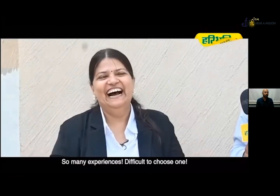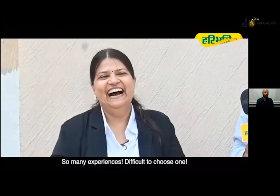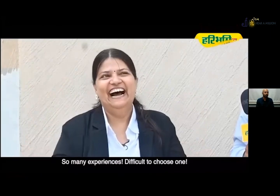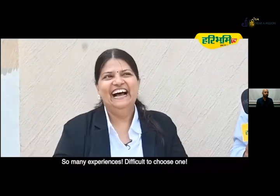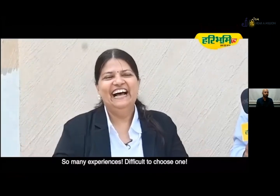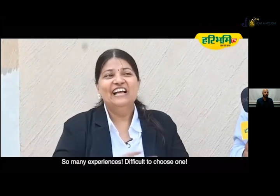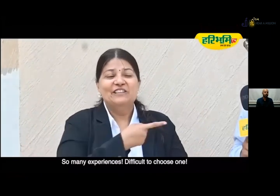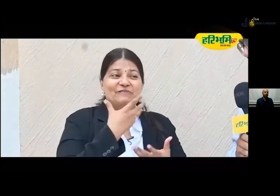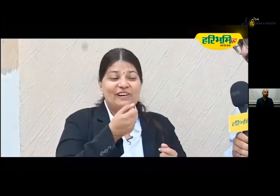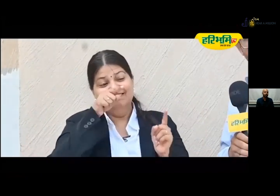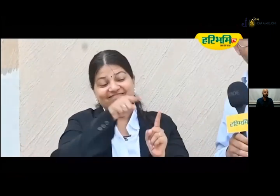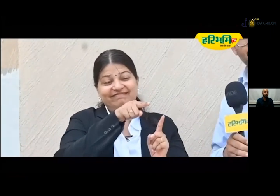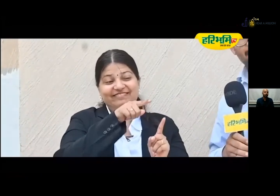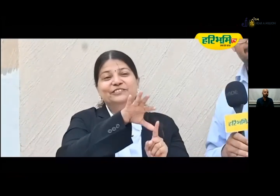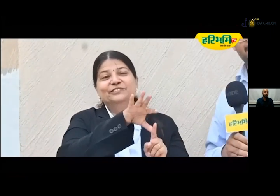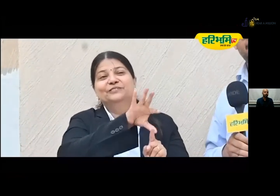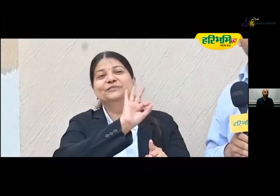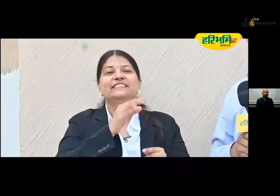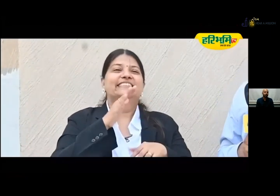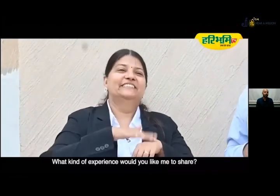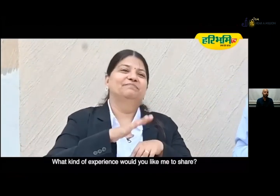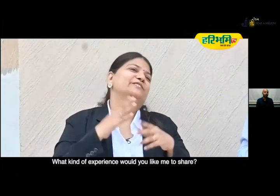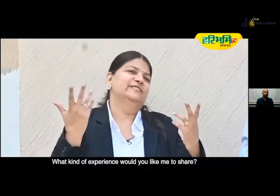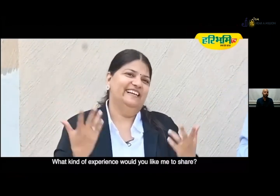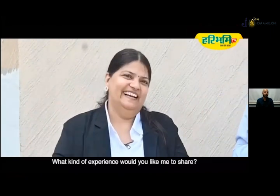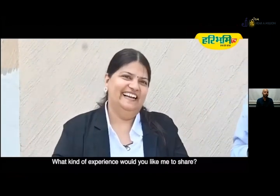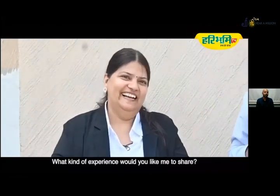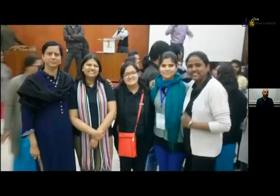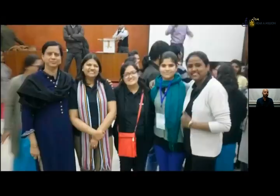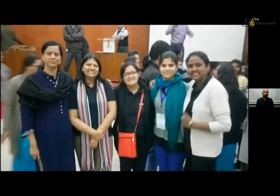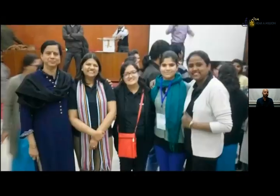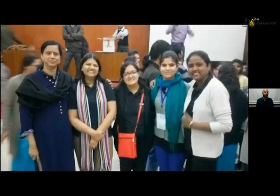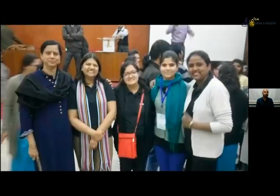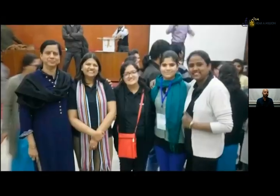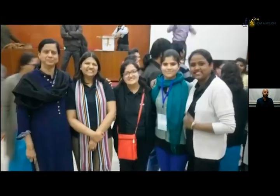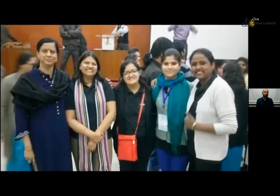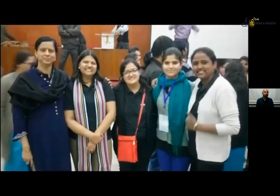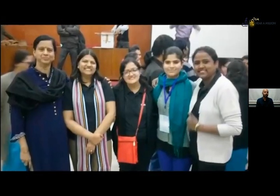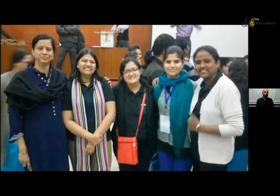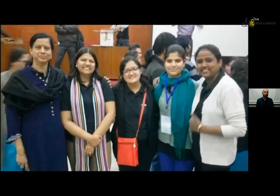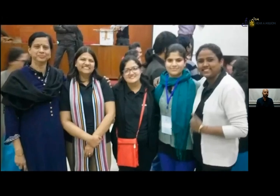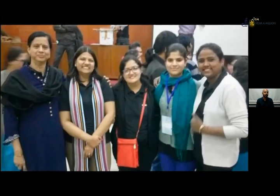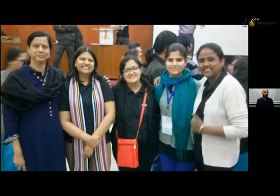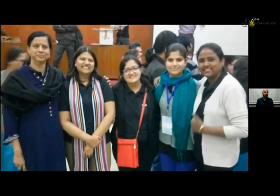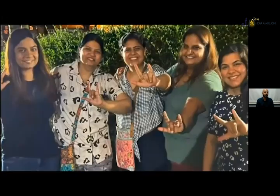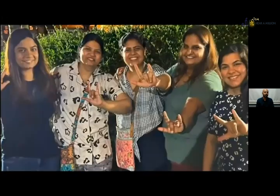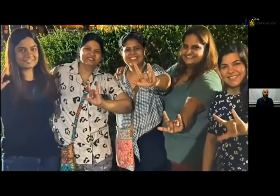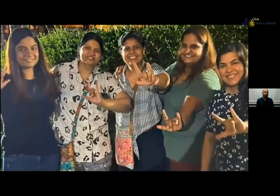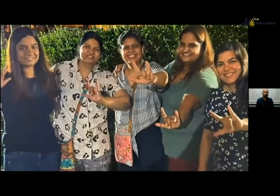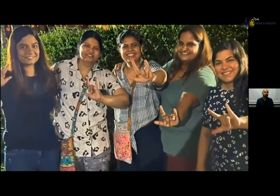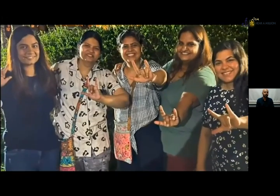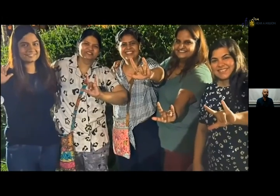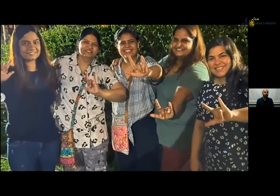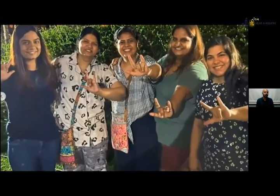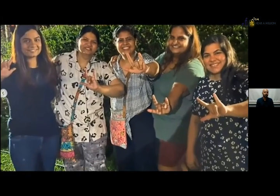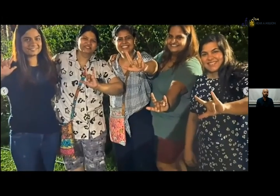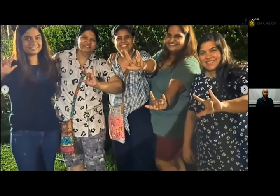So there are so many experiences. Which one I could choose and